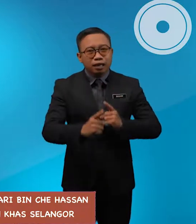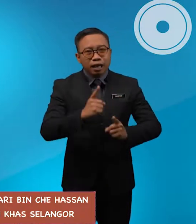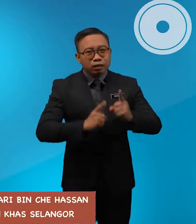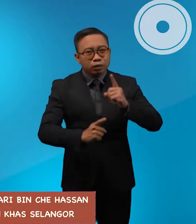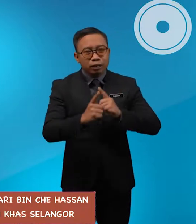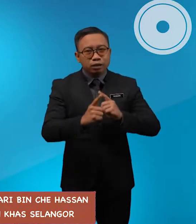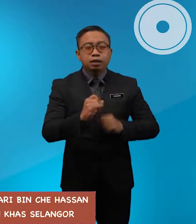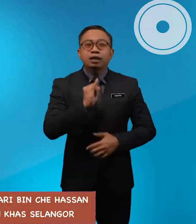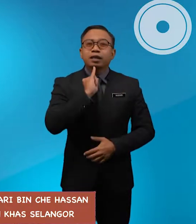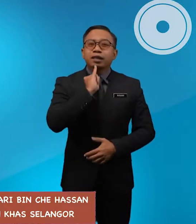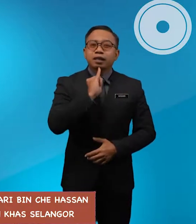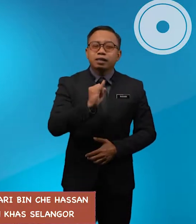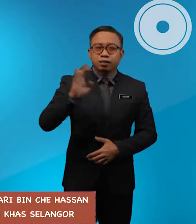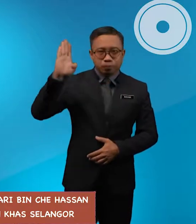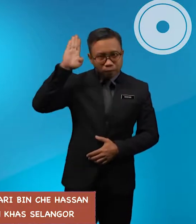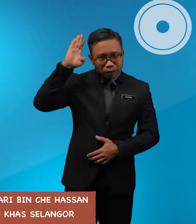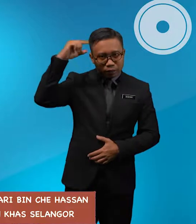language is BQ.